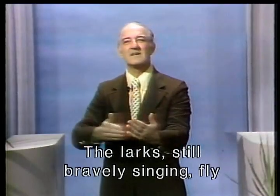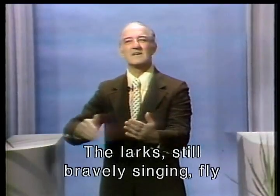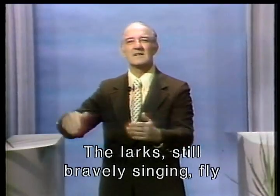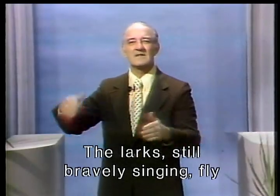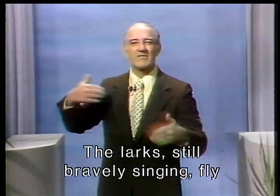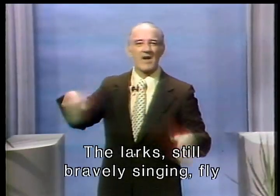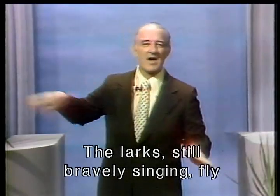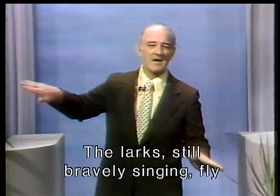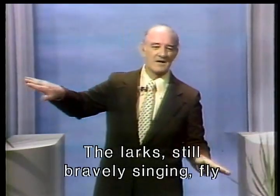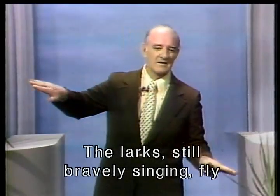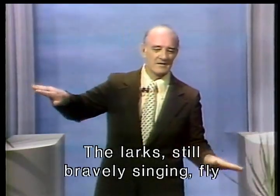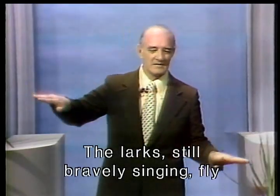singing fly.